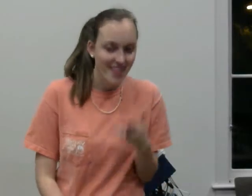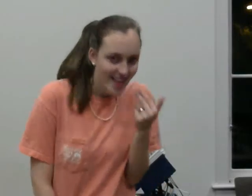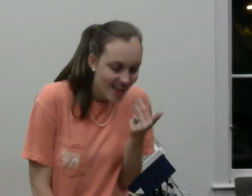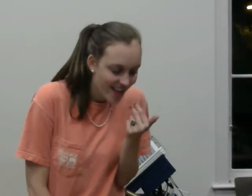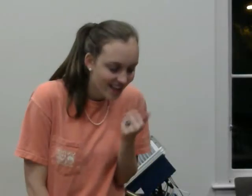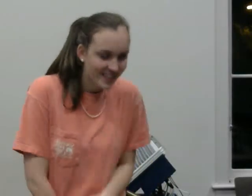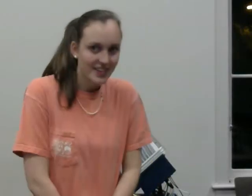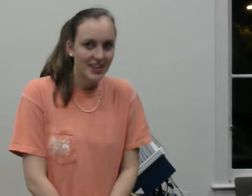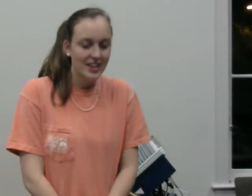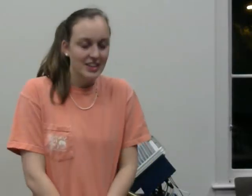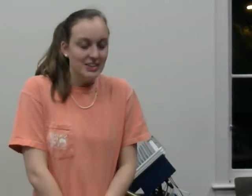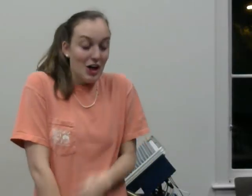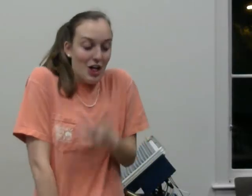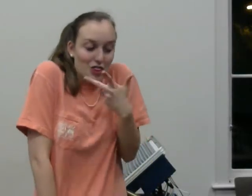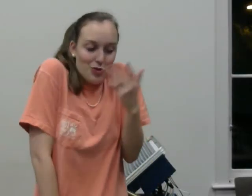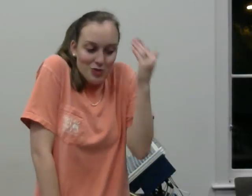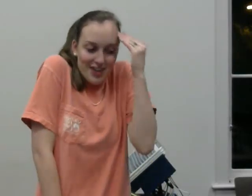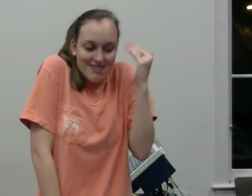3 hits is better than one.